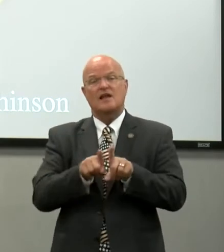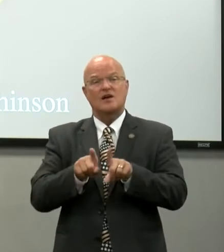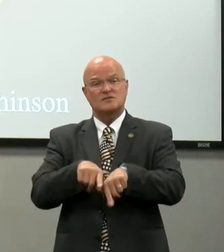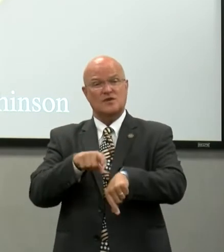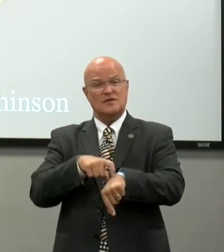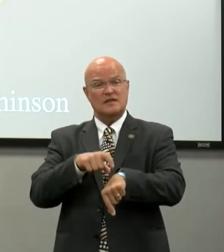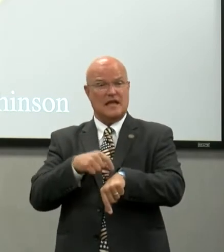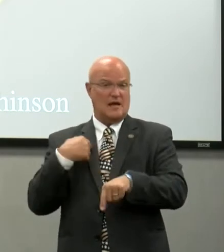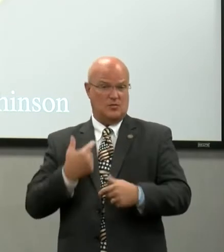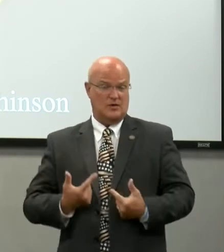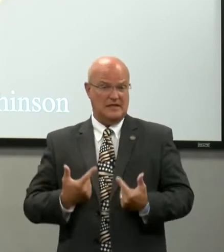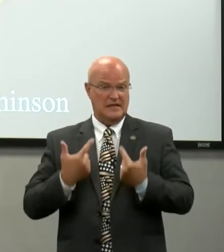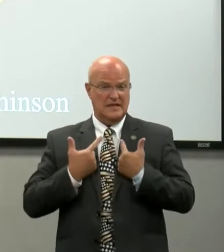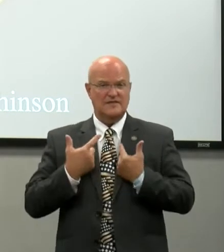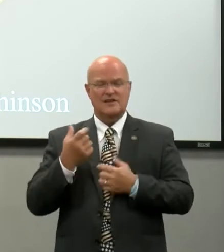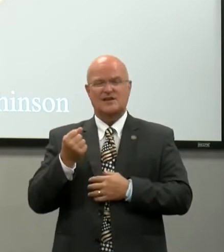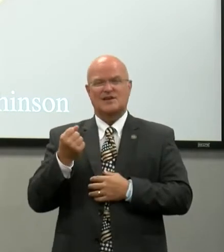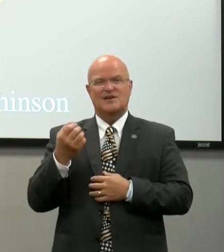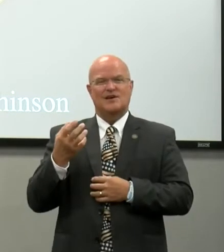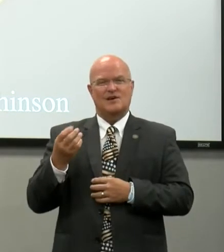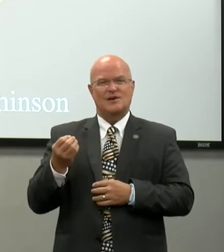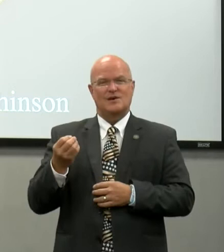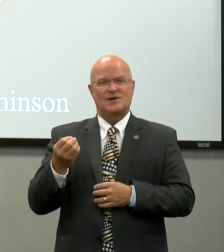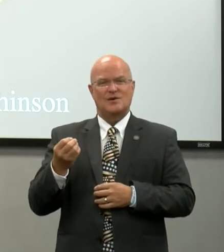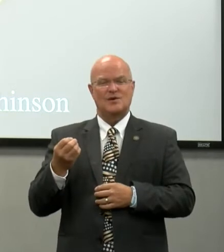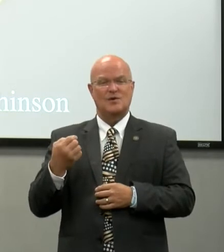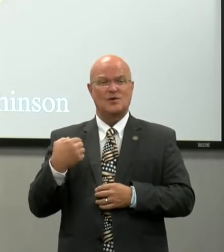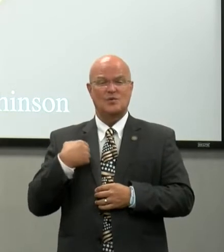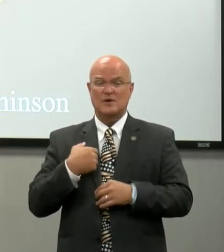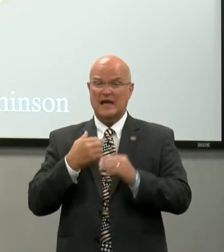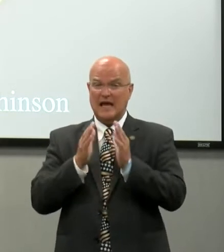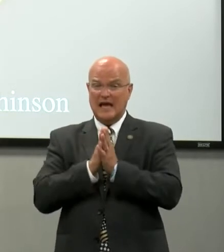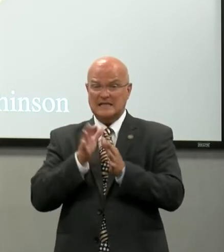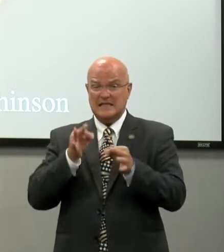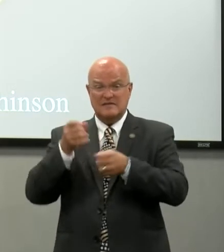time in which we live. And so we